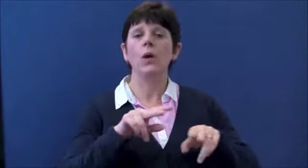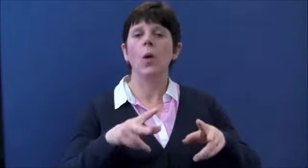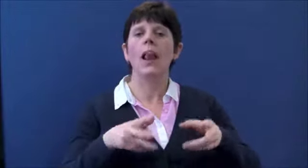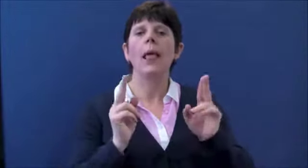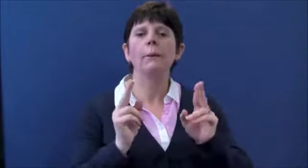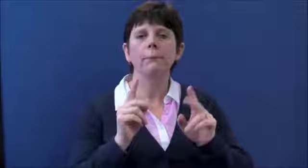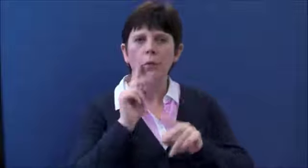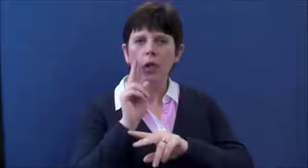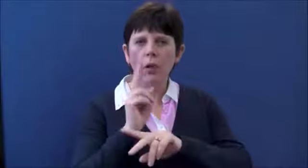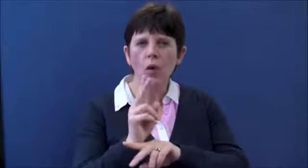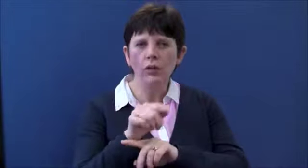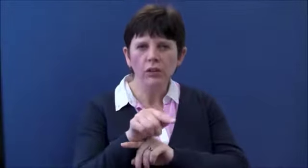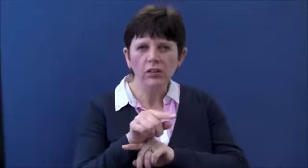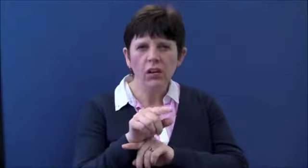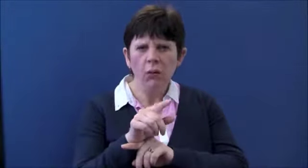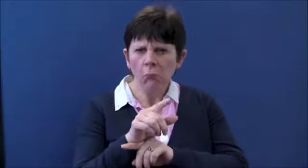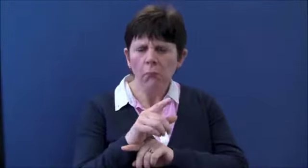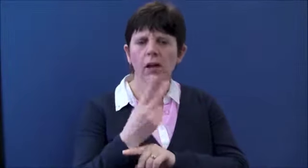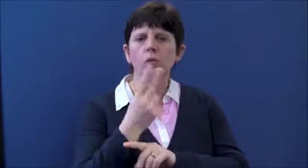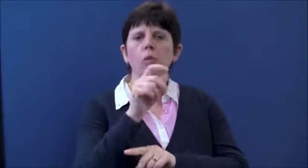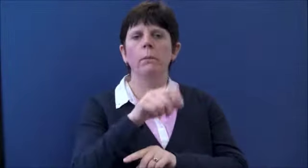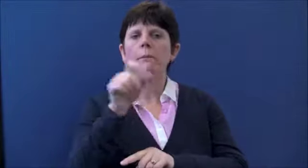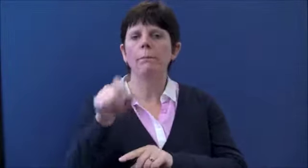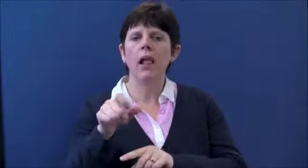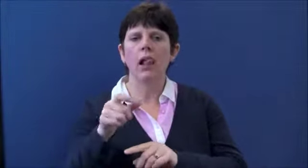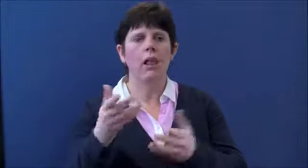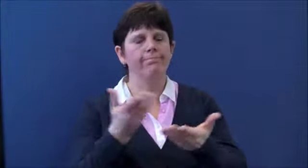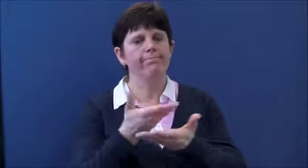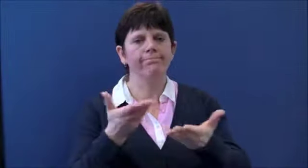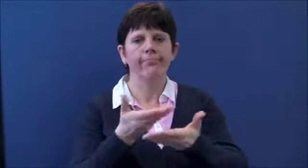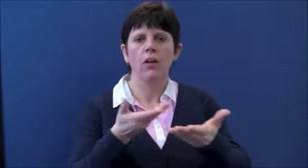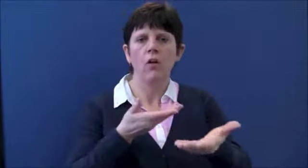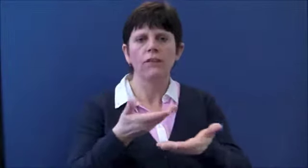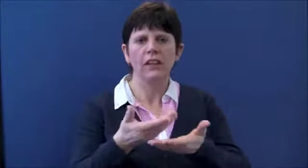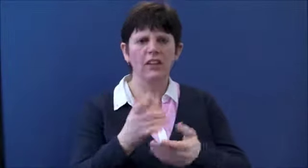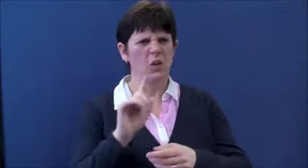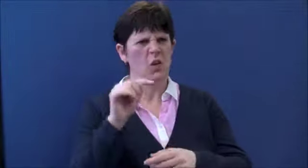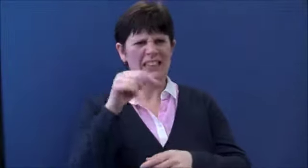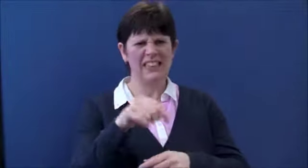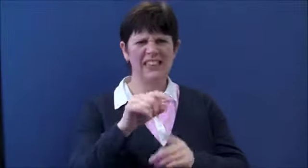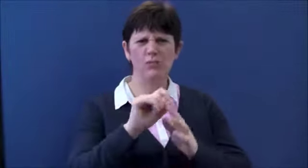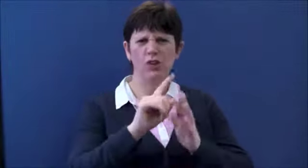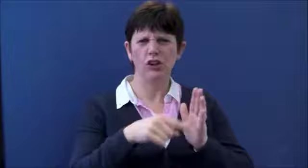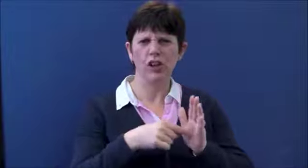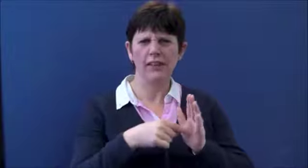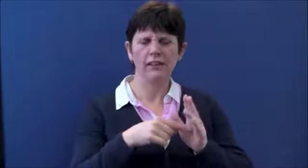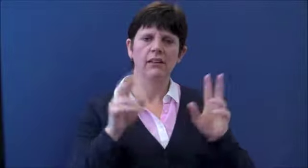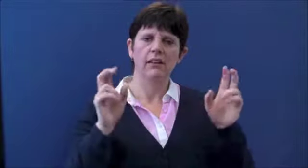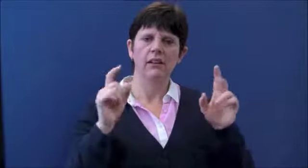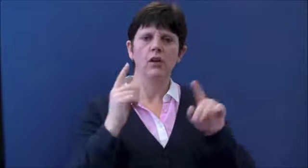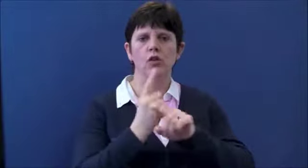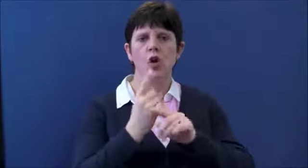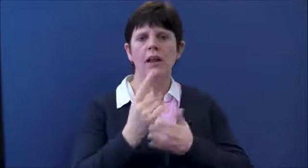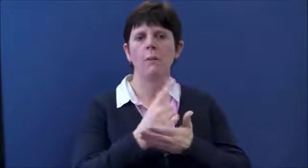In this video, you will see two people having a conversation about this project, talking about child protection. One of the people in the film is